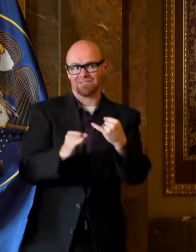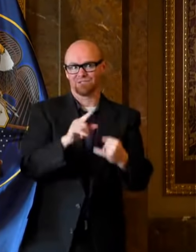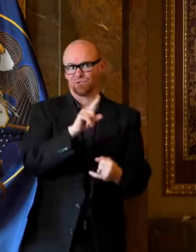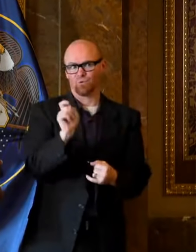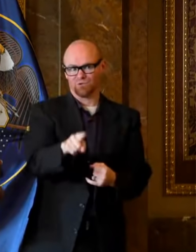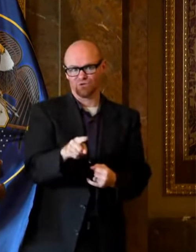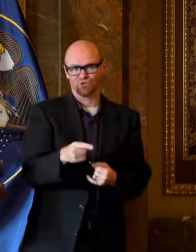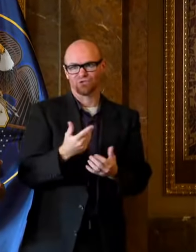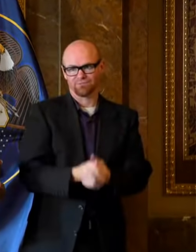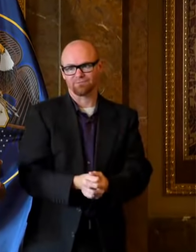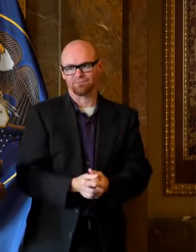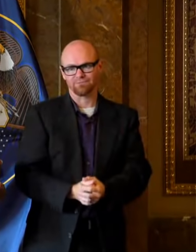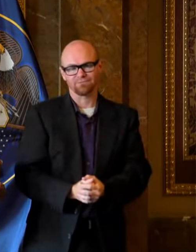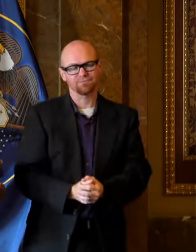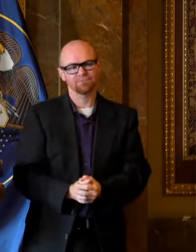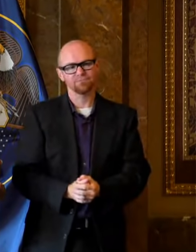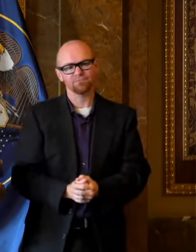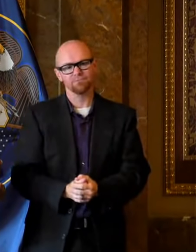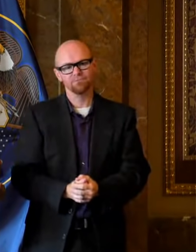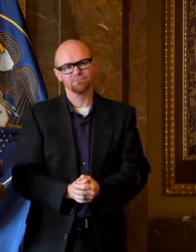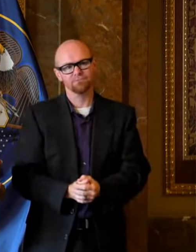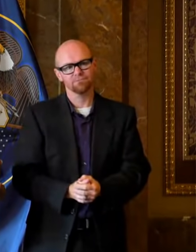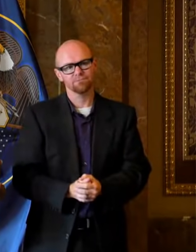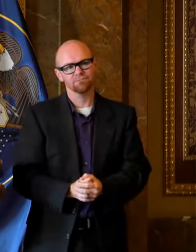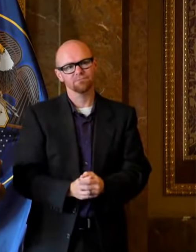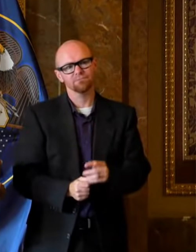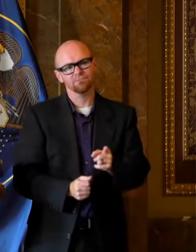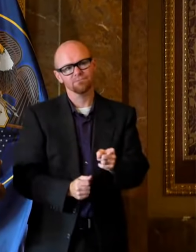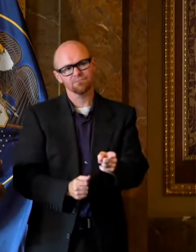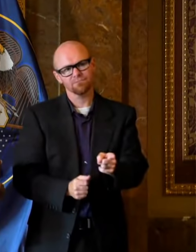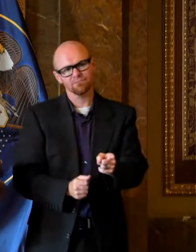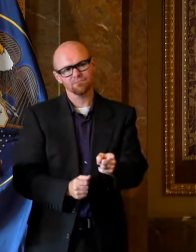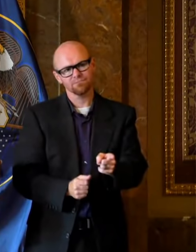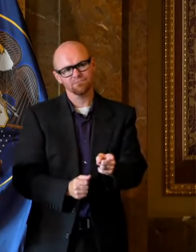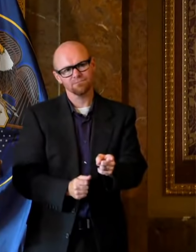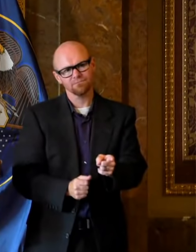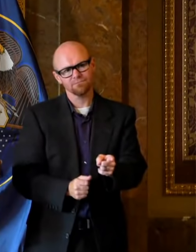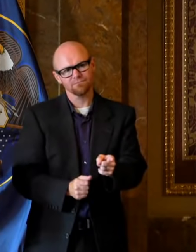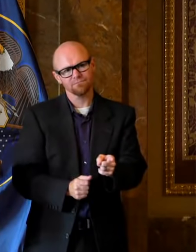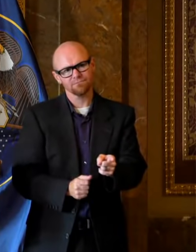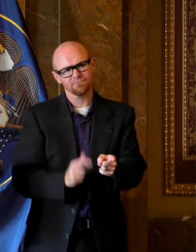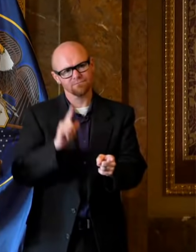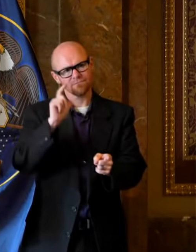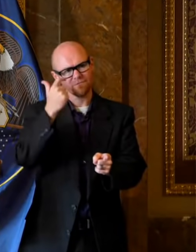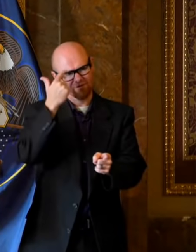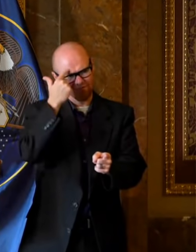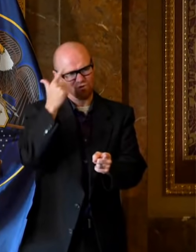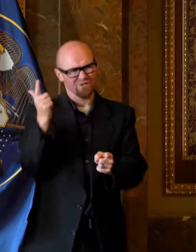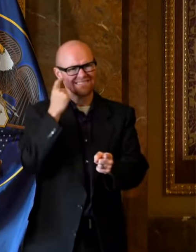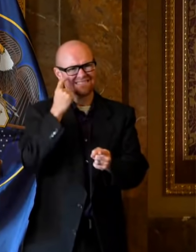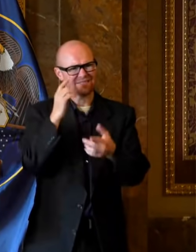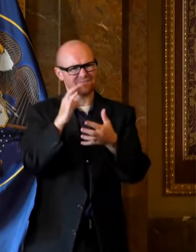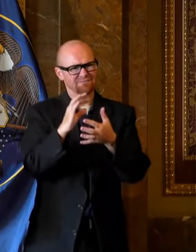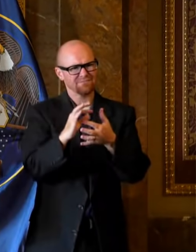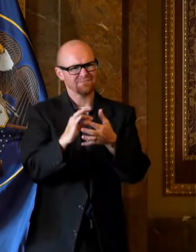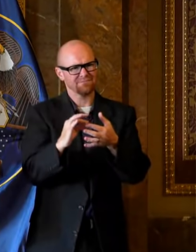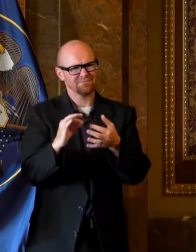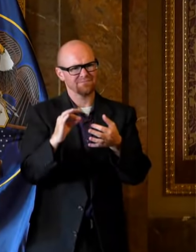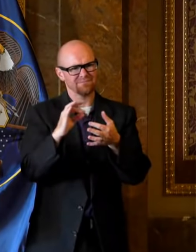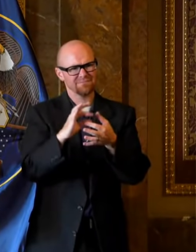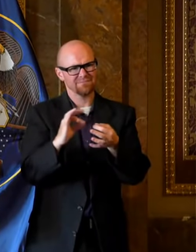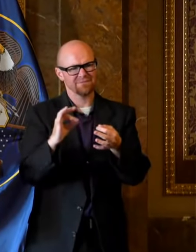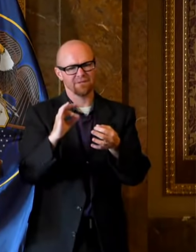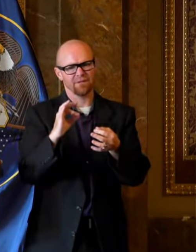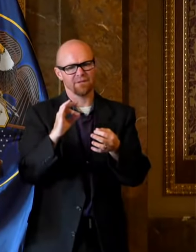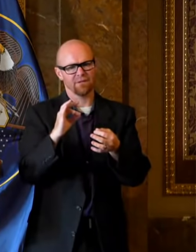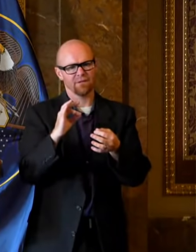please. You have on here in Dr. Hoffman's presentation the metrics that were in place for HB 294, and the